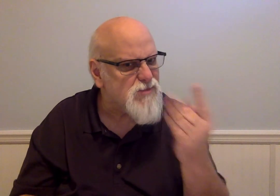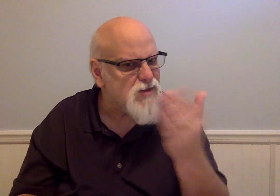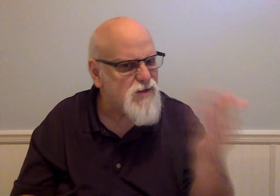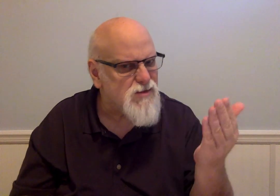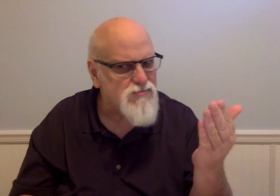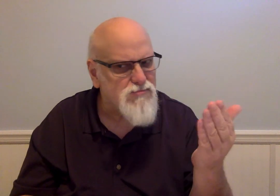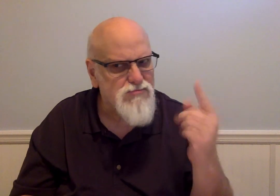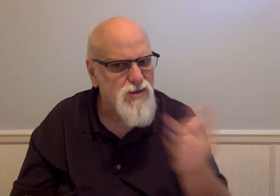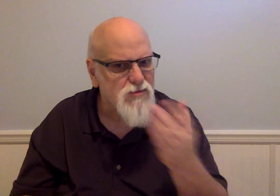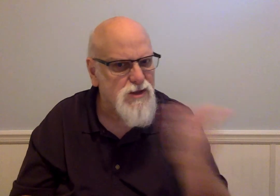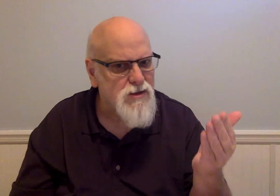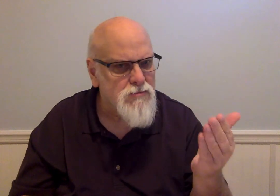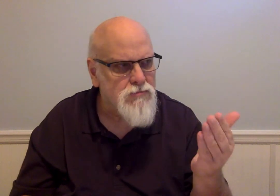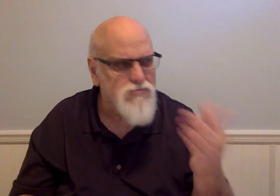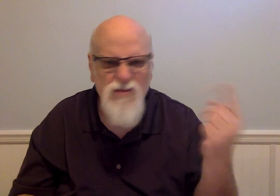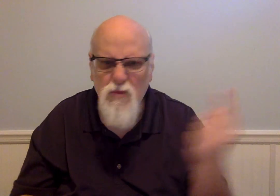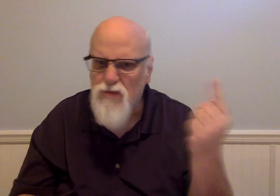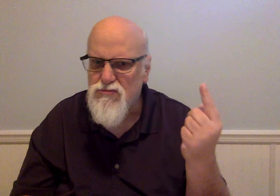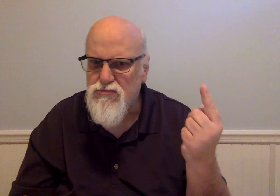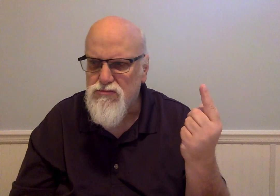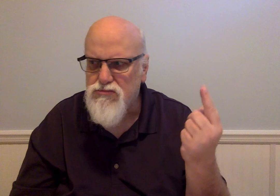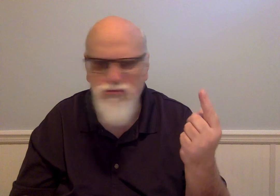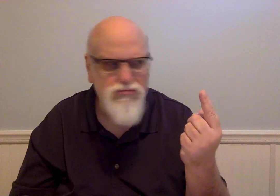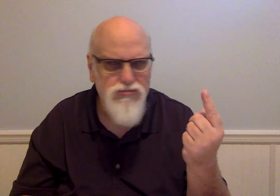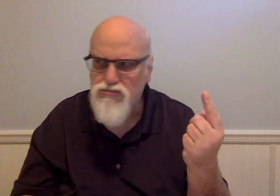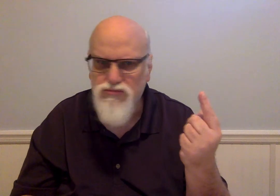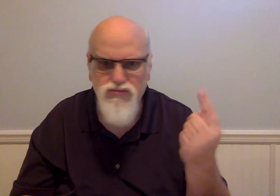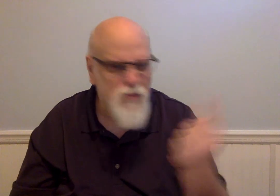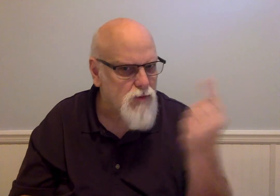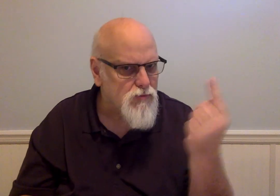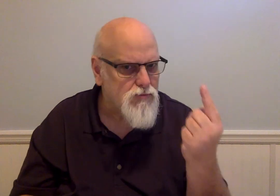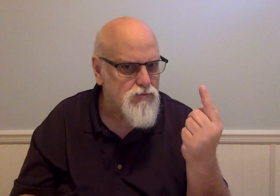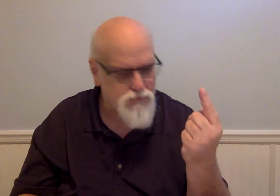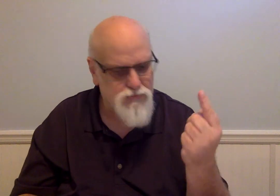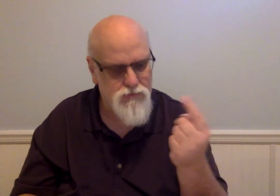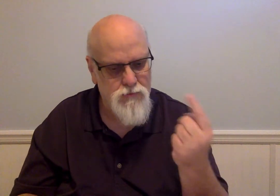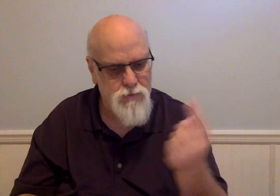or something. Someone, something.